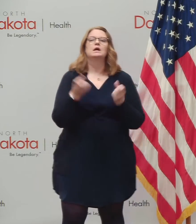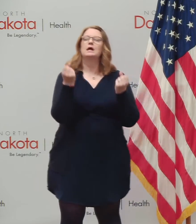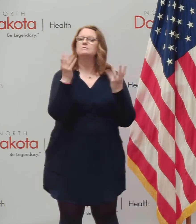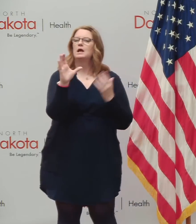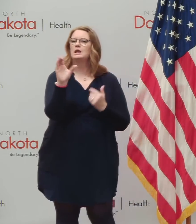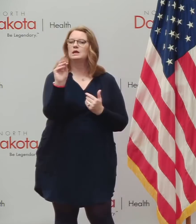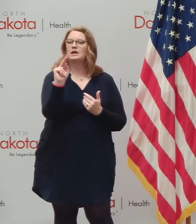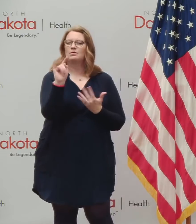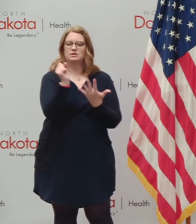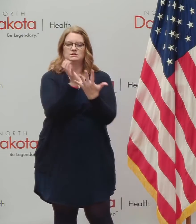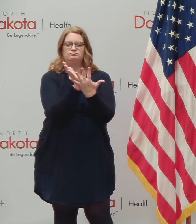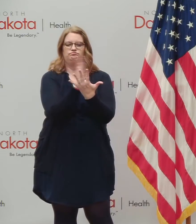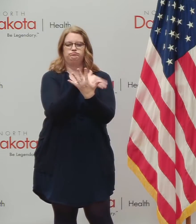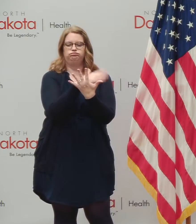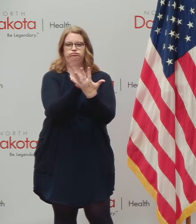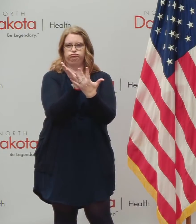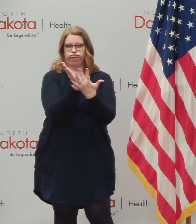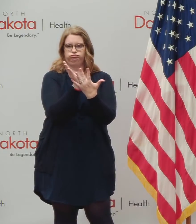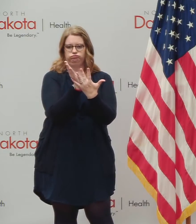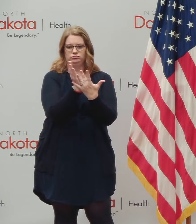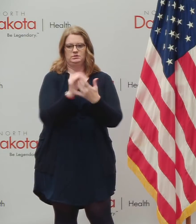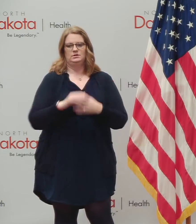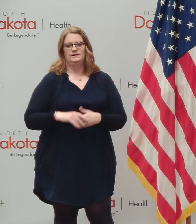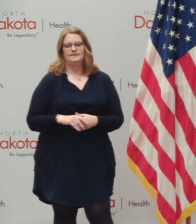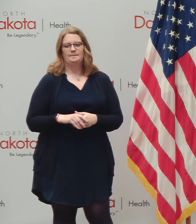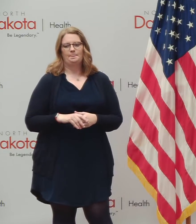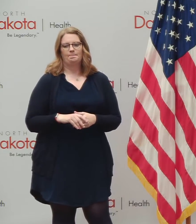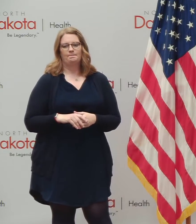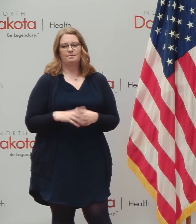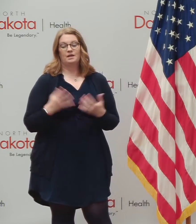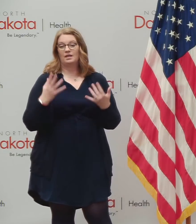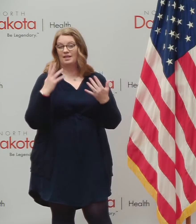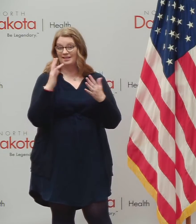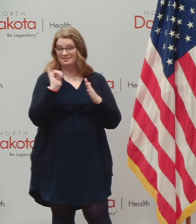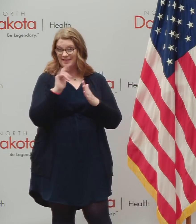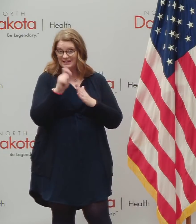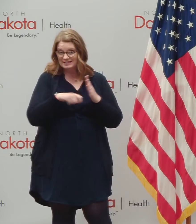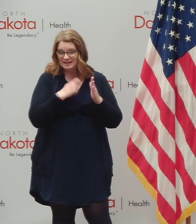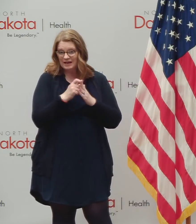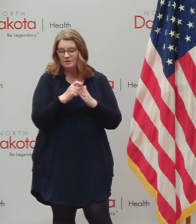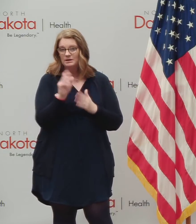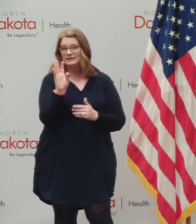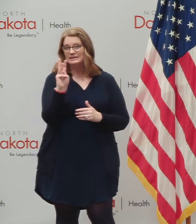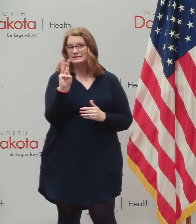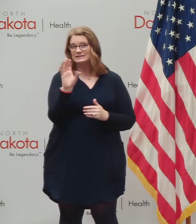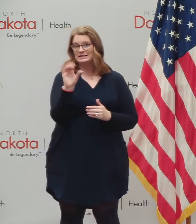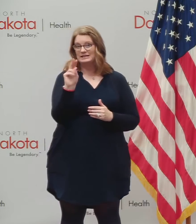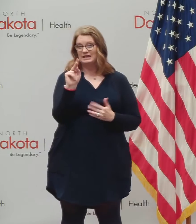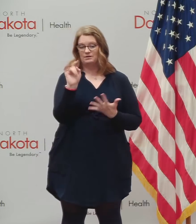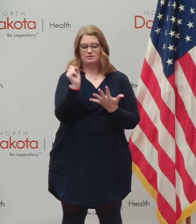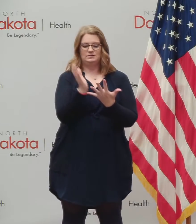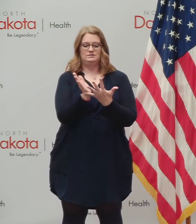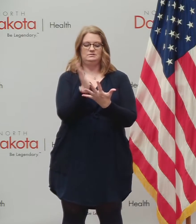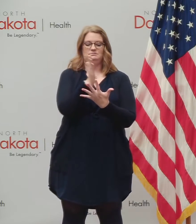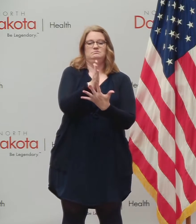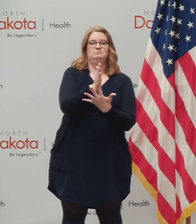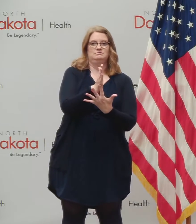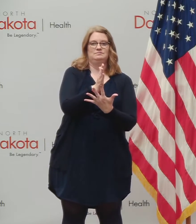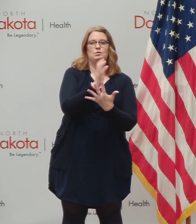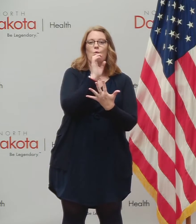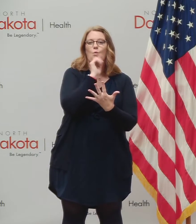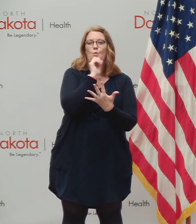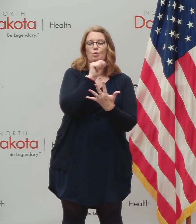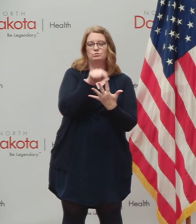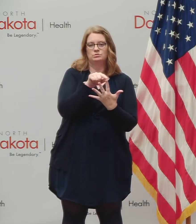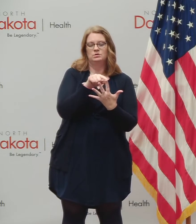counties into new risk levels across the state, and at that time, we moved 16 counties into the high risk or orange level. And